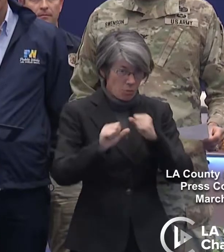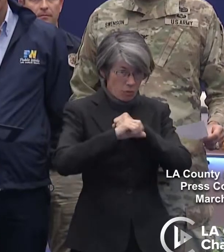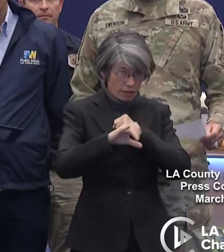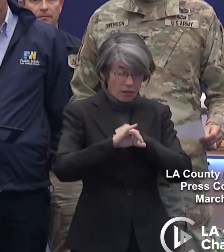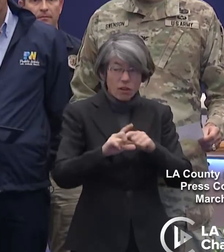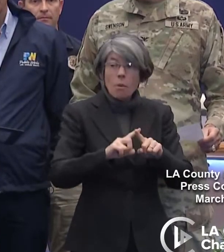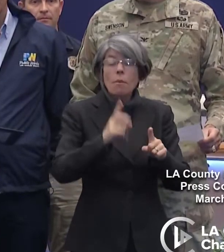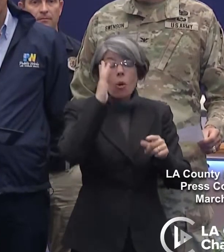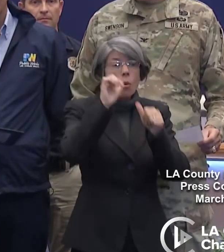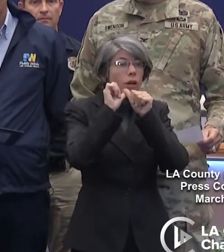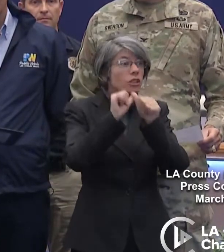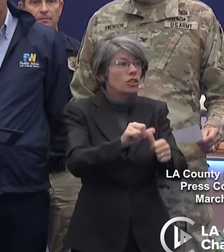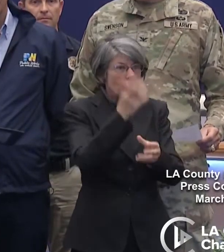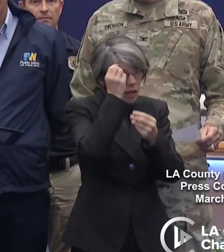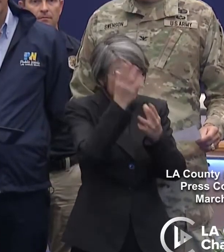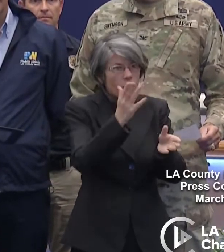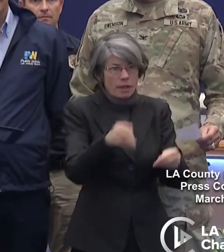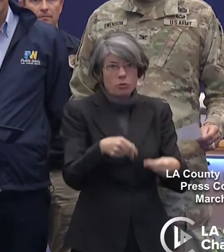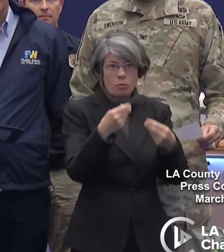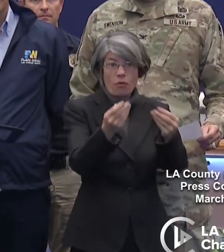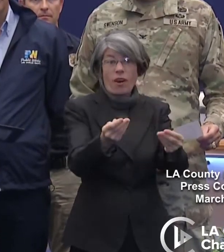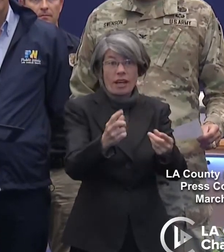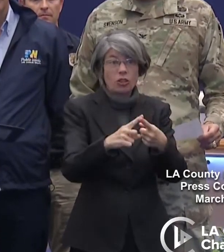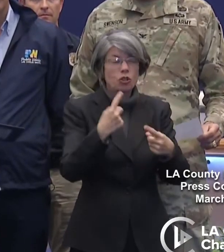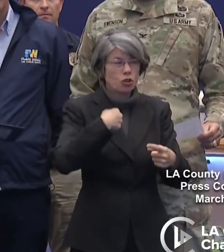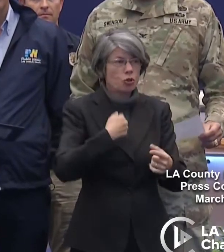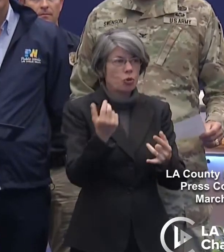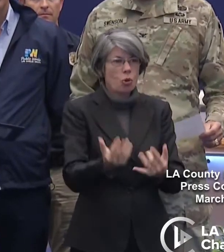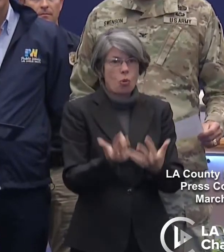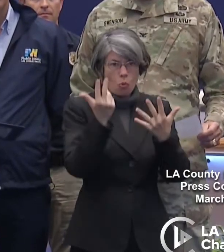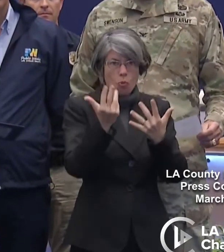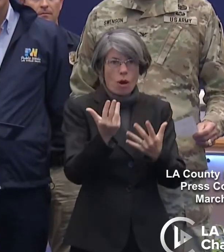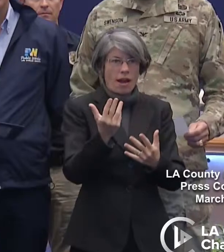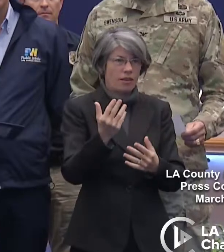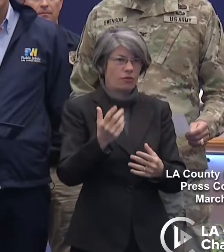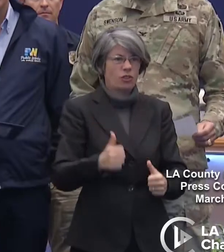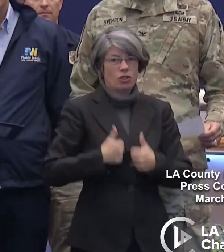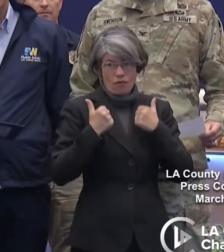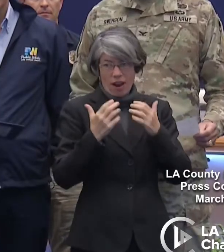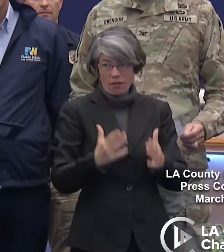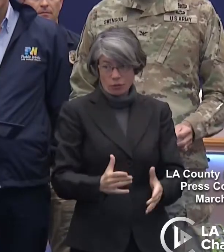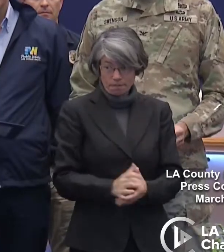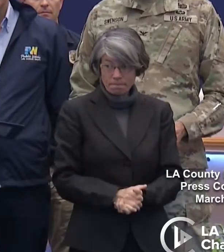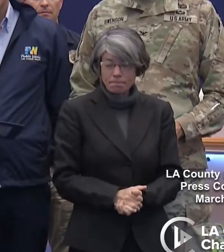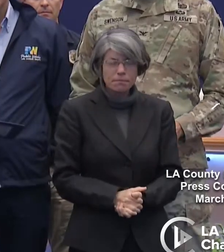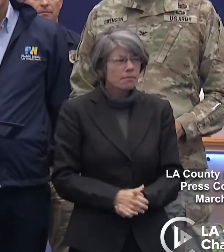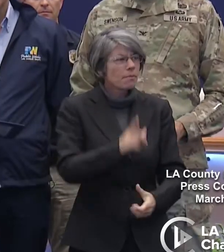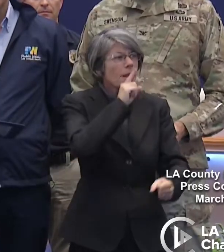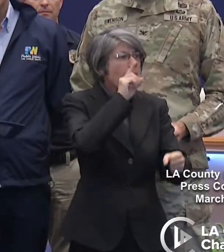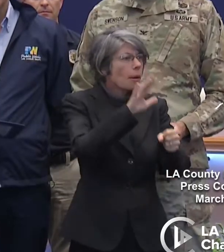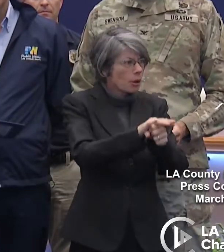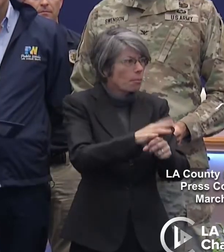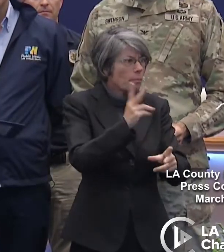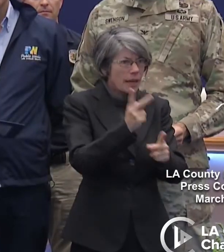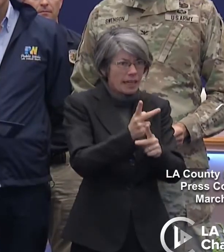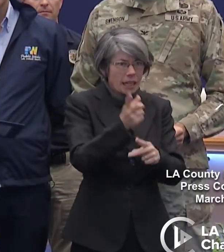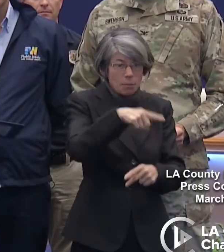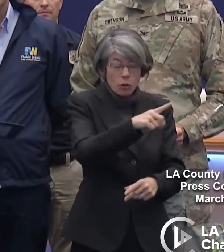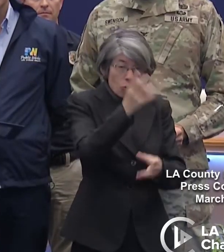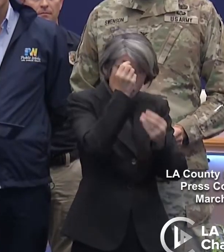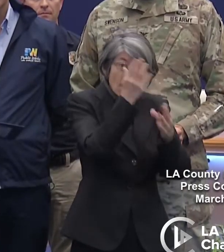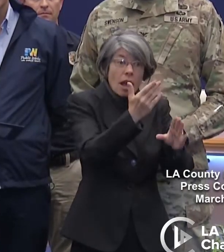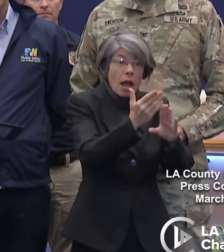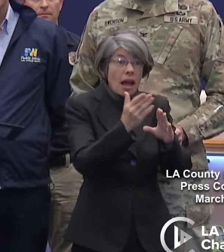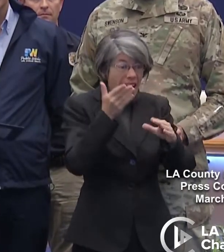will continue to be information provided to our wildfire survivors. I'm committed to keeping residents informed